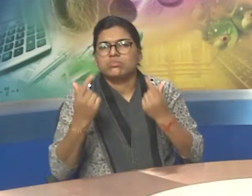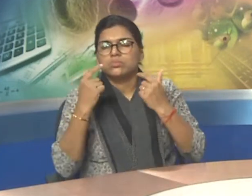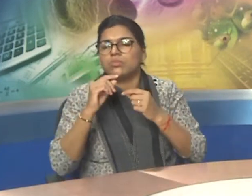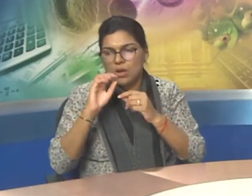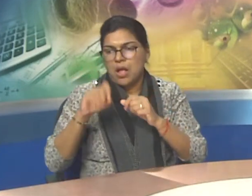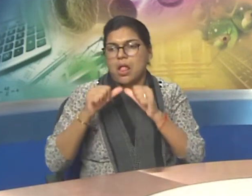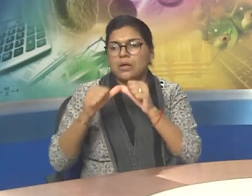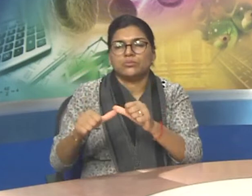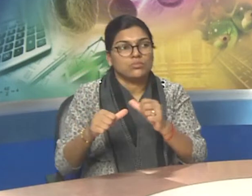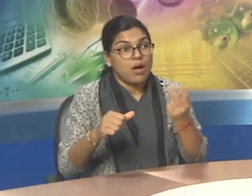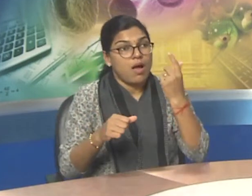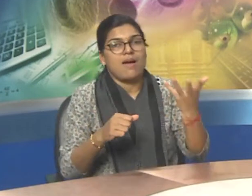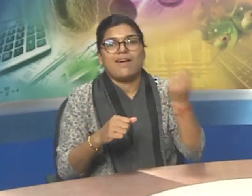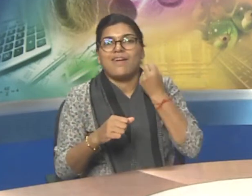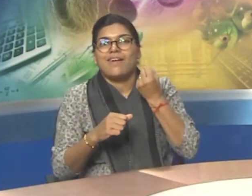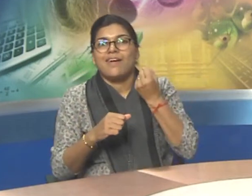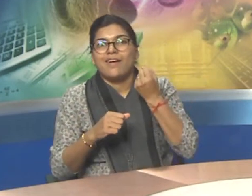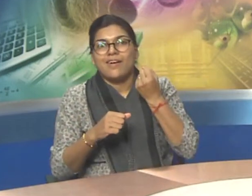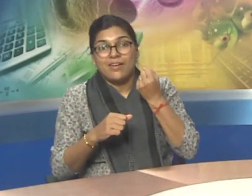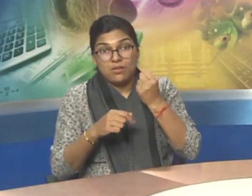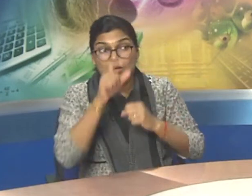which comes under the fourth law.